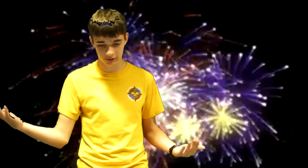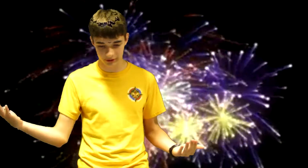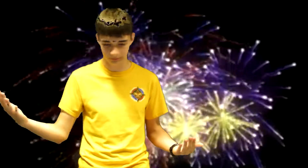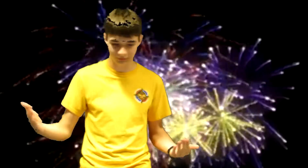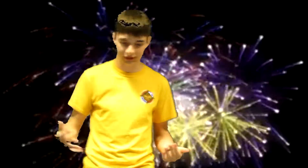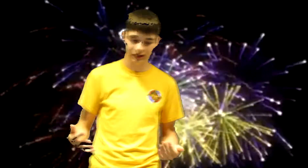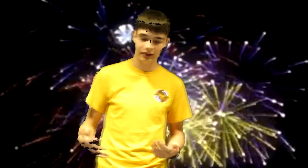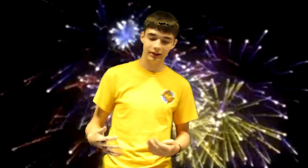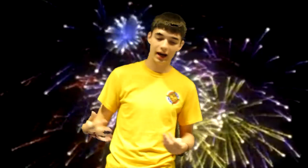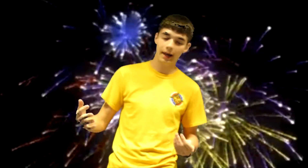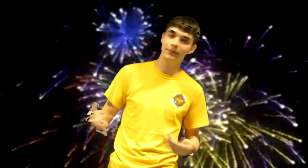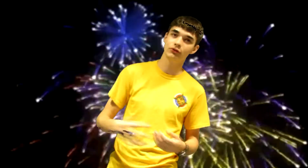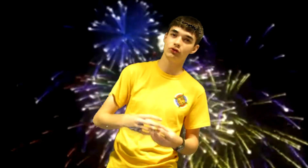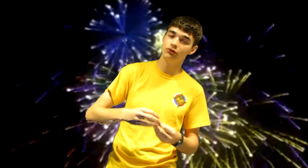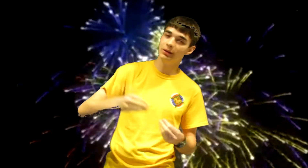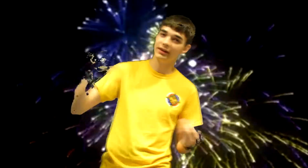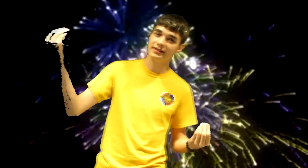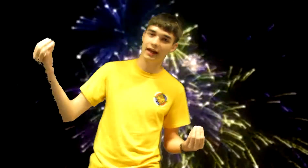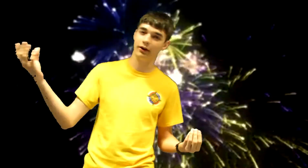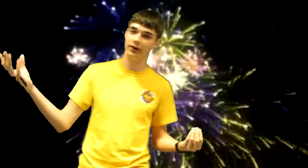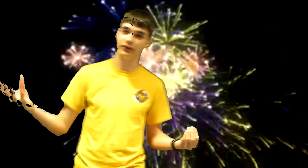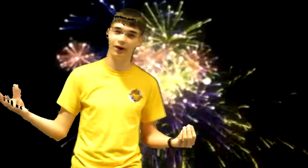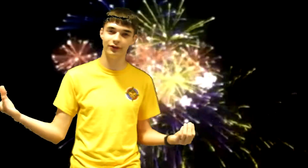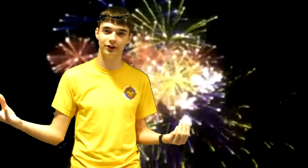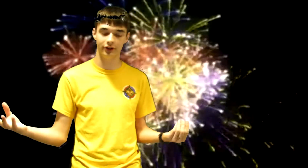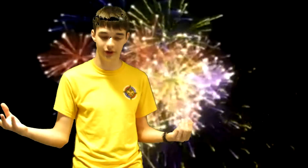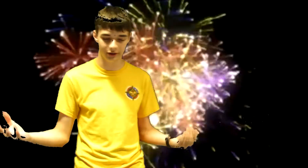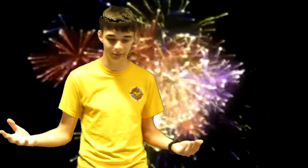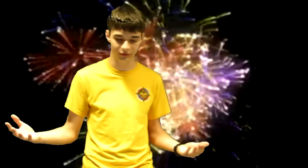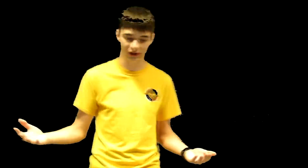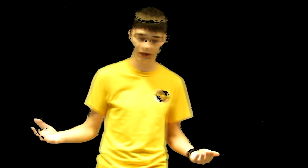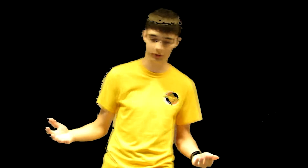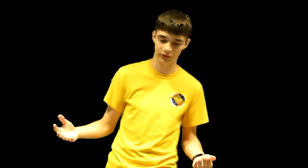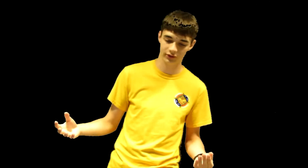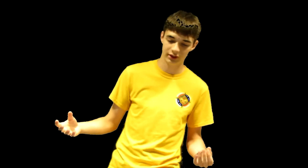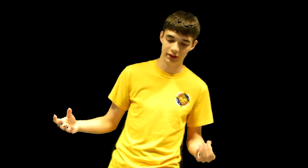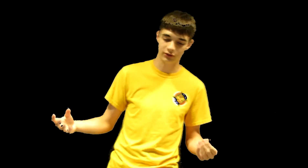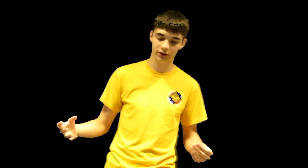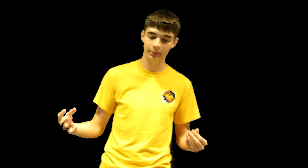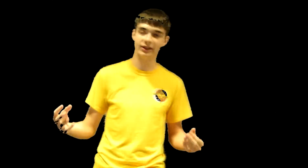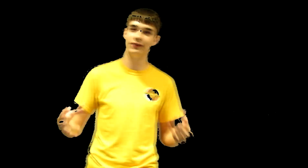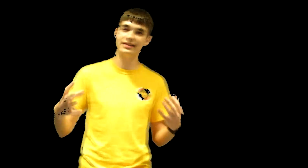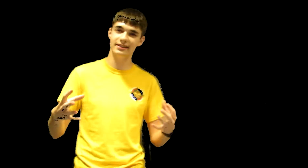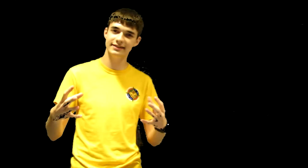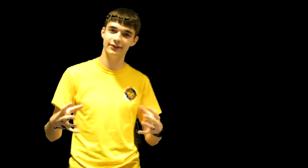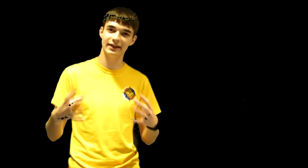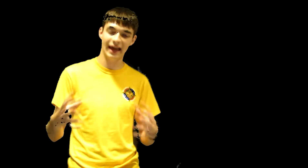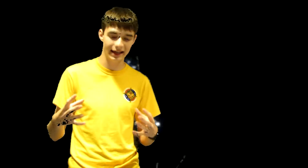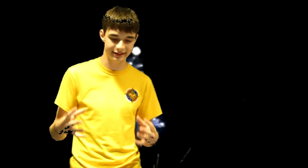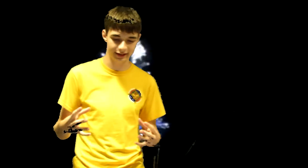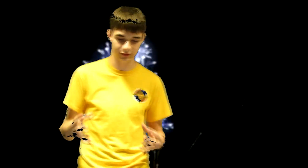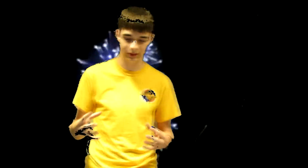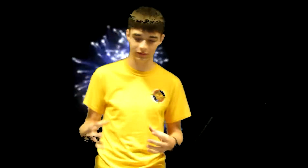burning. The high-pitched screaming sound that is often heard with fireworks is created by the resonance of the gas that is being